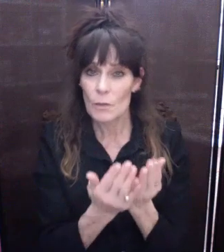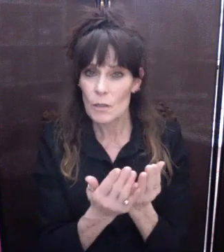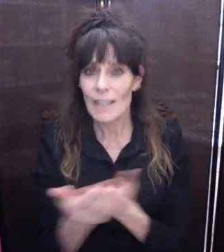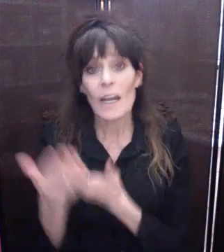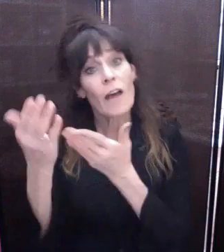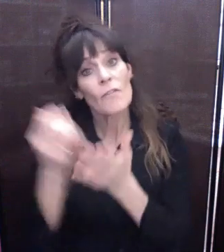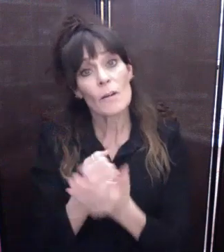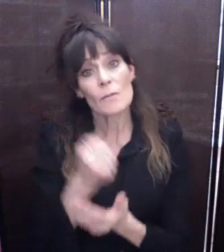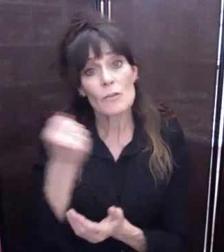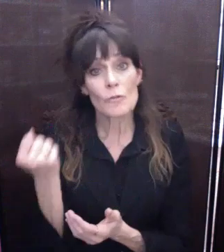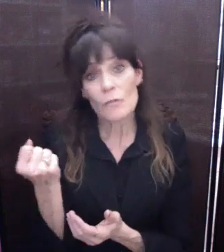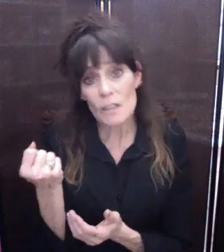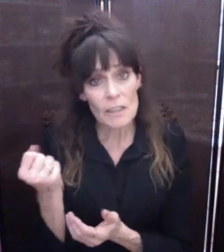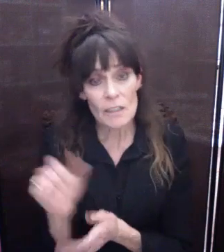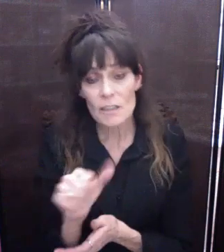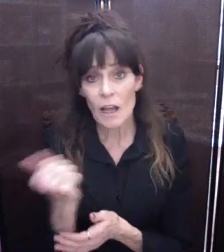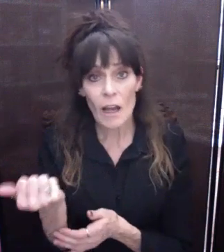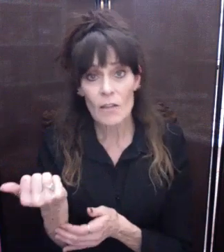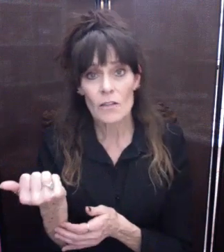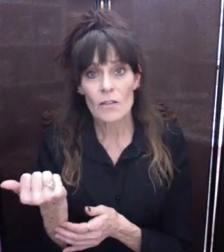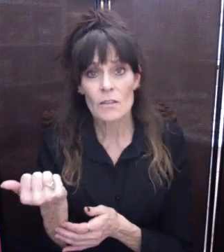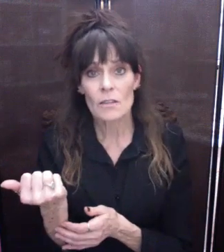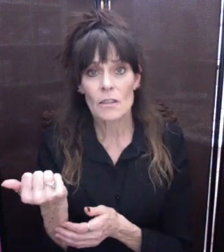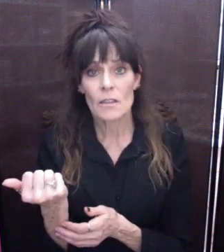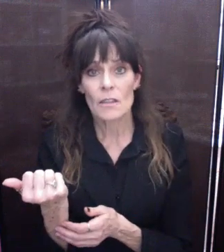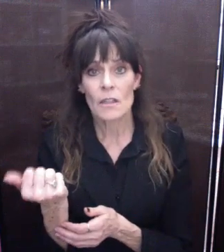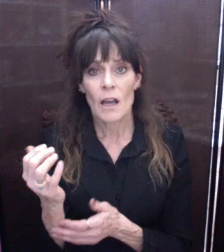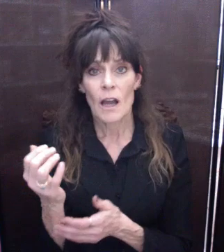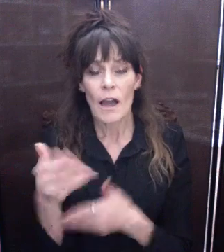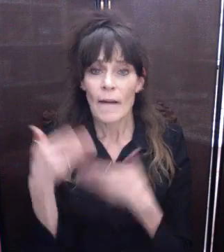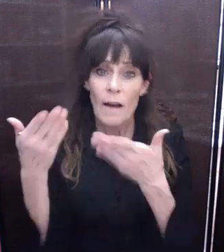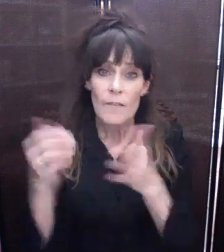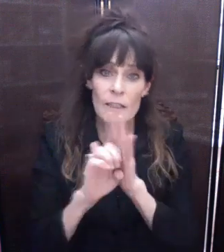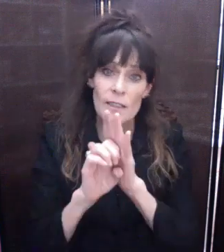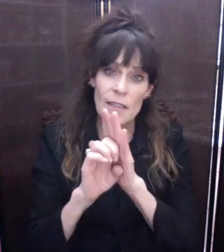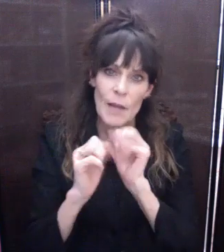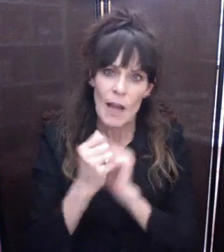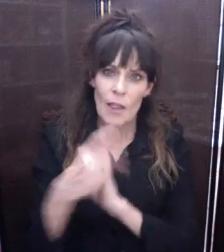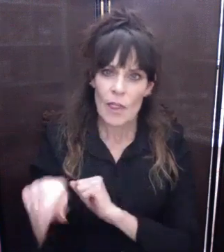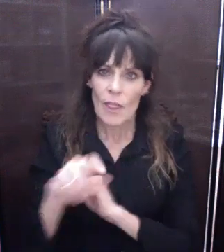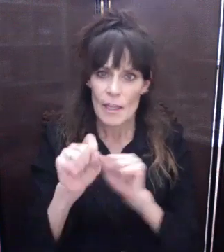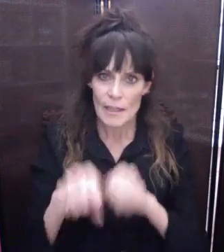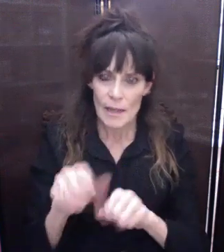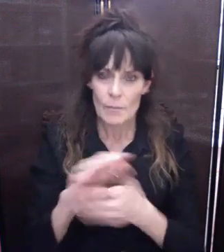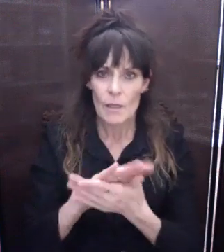opportunities to others. I offer an example of how they can be of some use. The